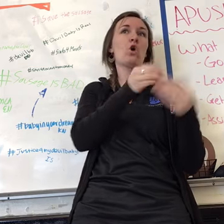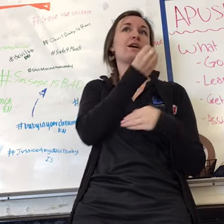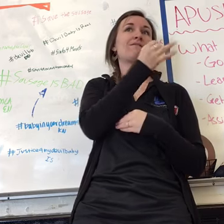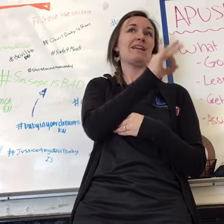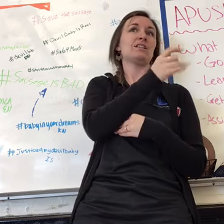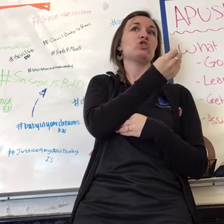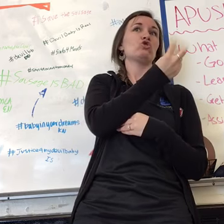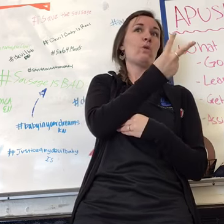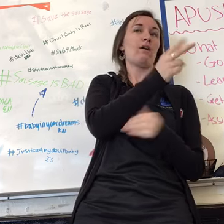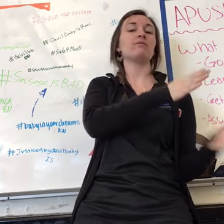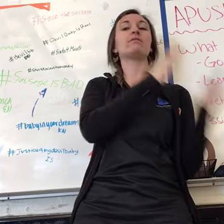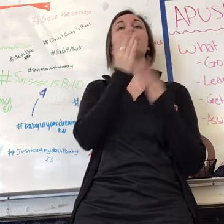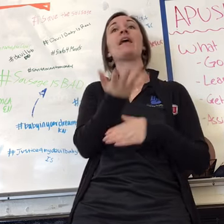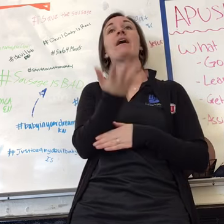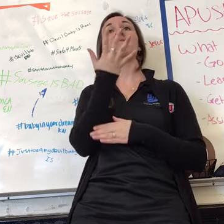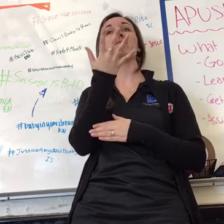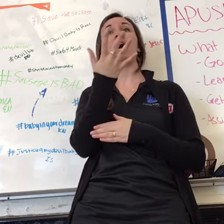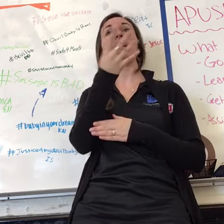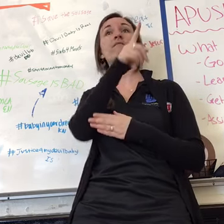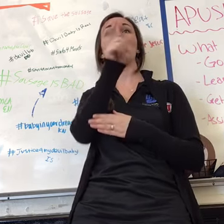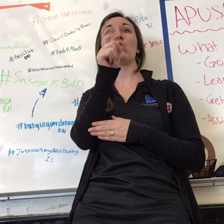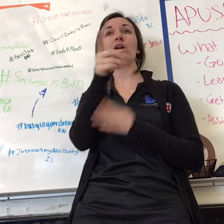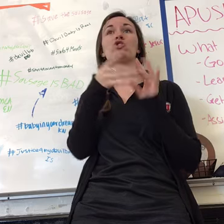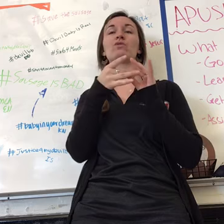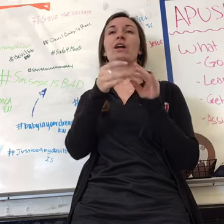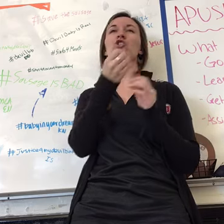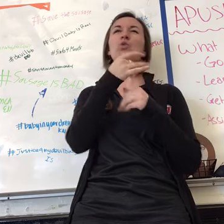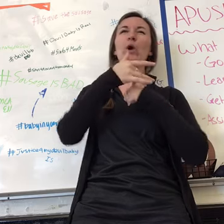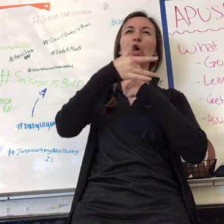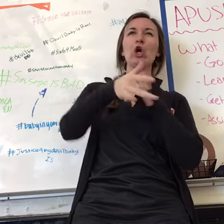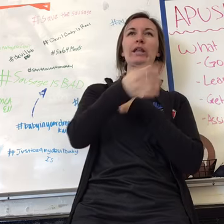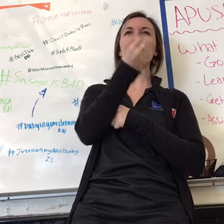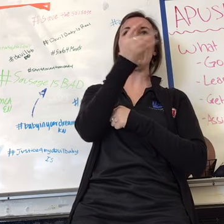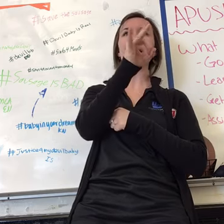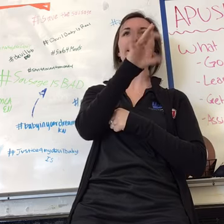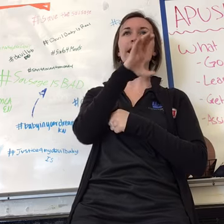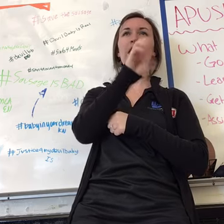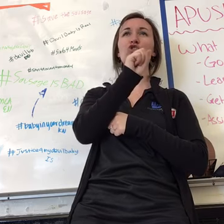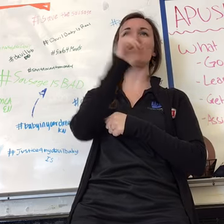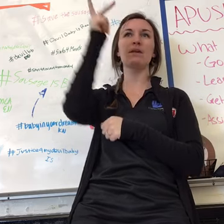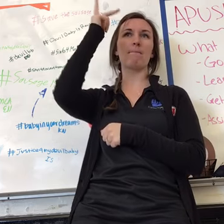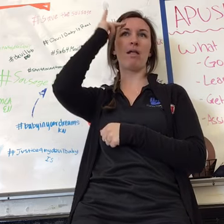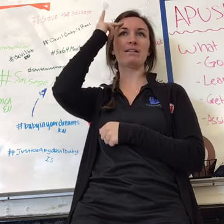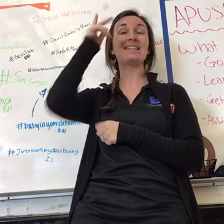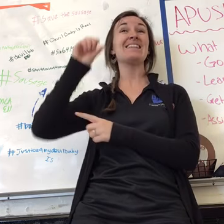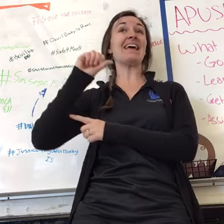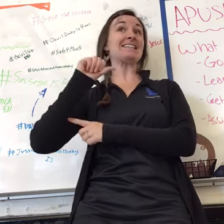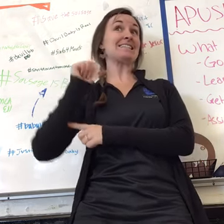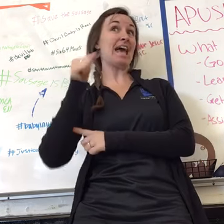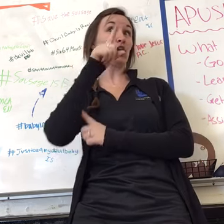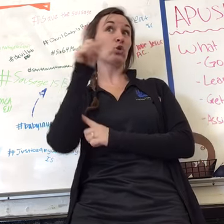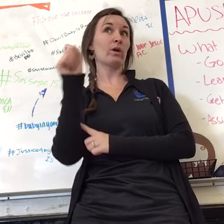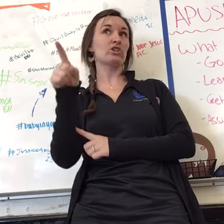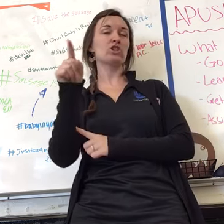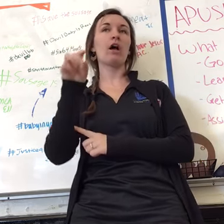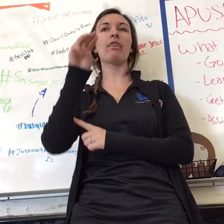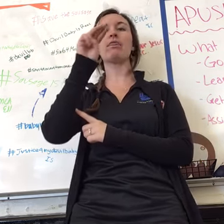on early 1800s politics. And then there are 10 questions on the market revolution. Okay? Now in